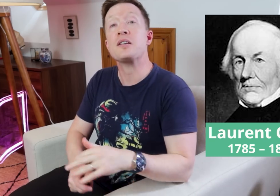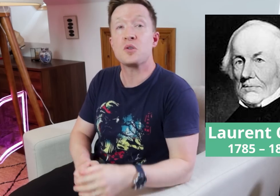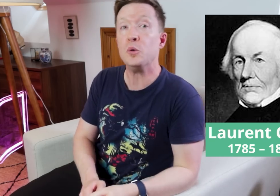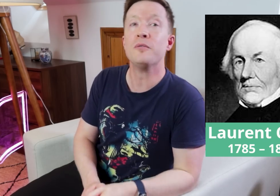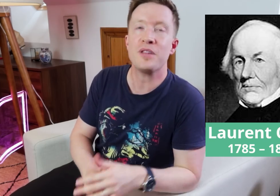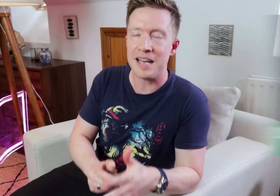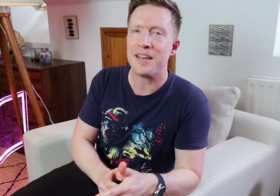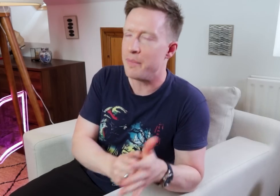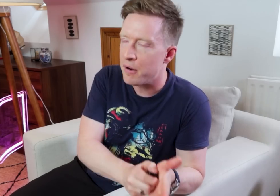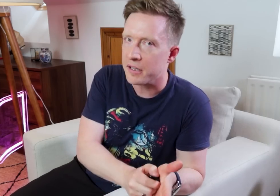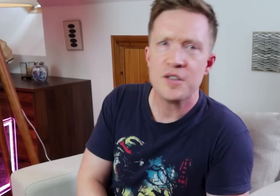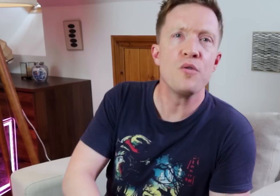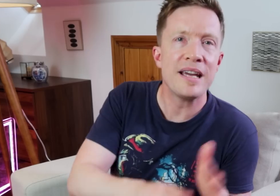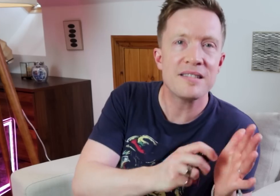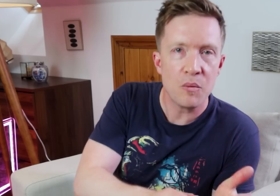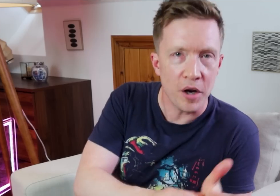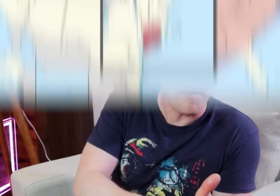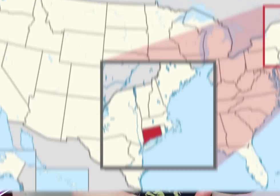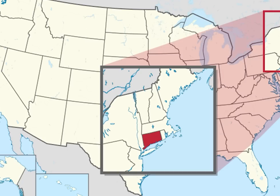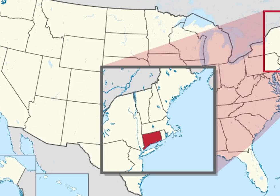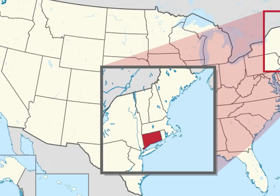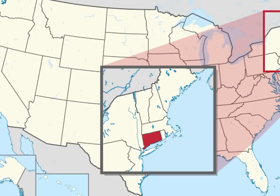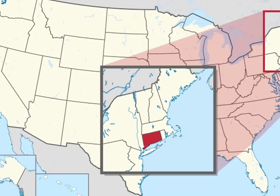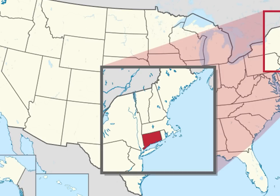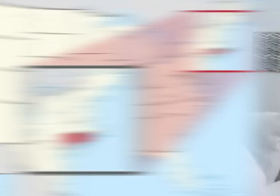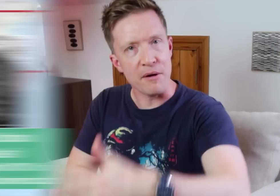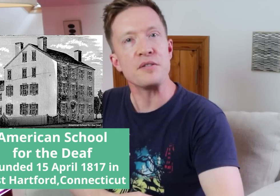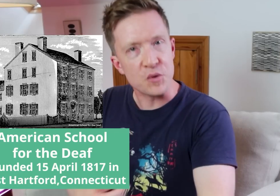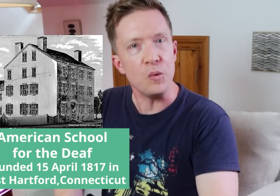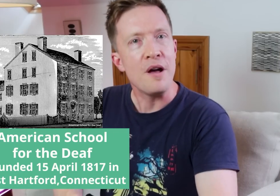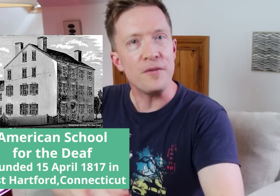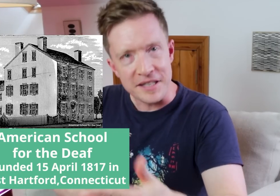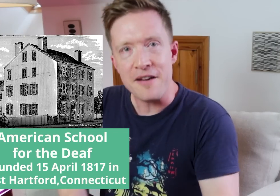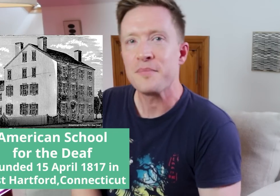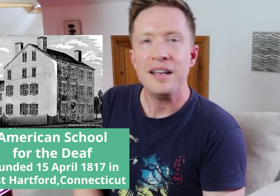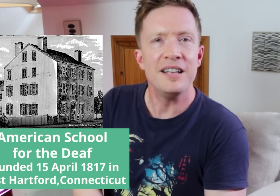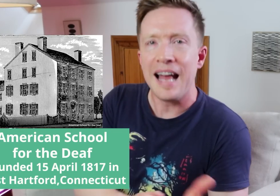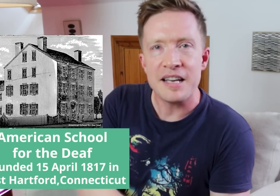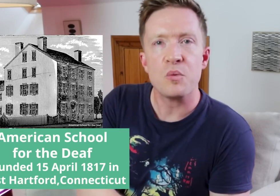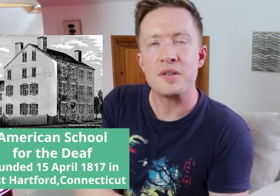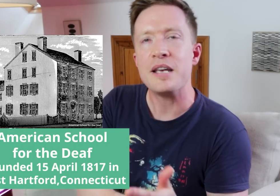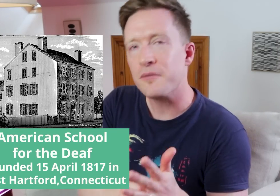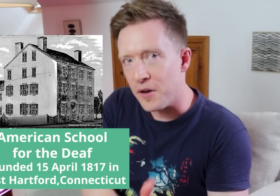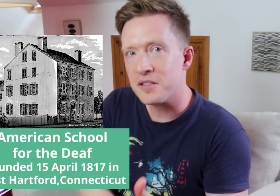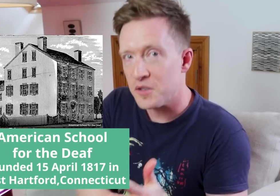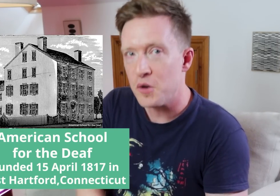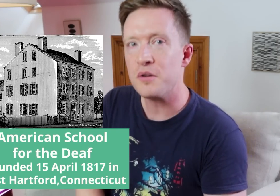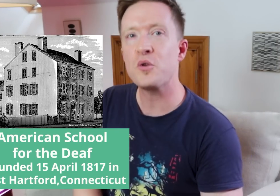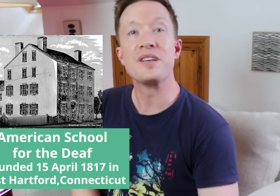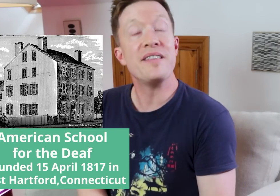a school for the deaf in America. So they set one up in Connecticut, the American school for the deaf. Little Alice was his first student, of course, and